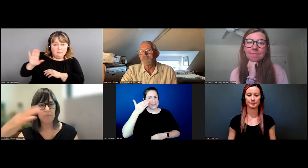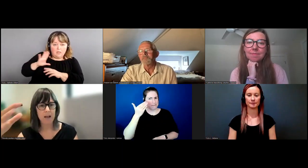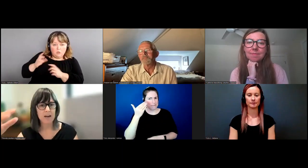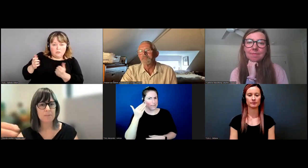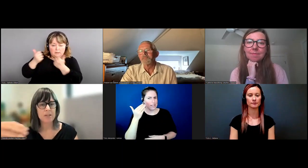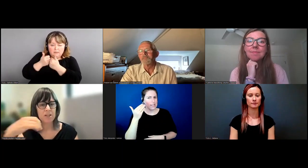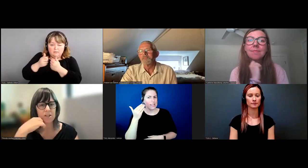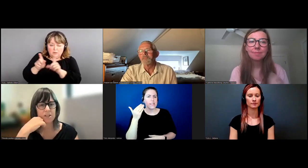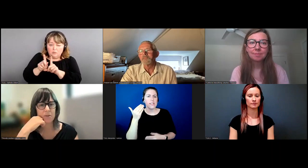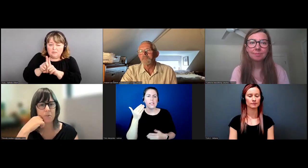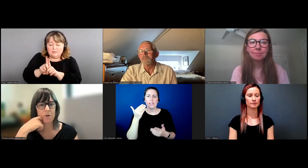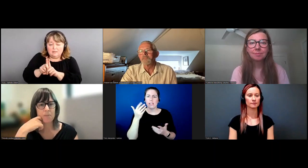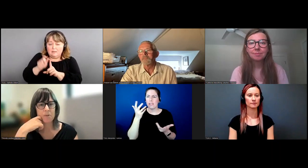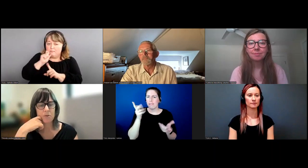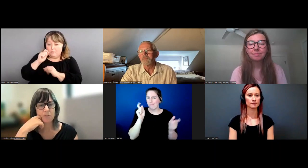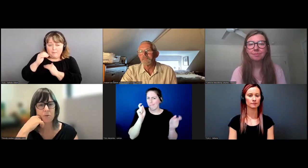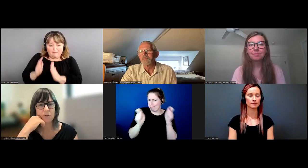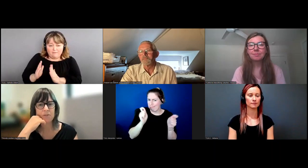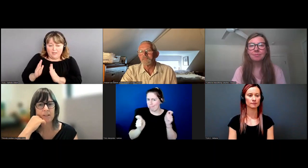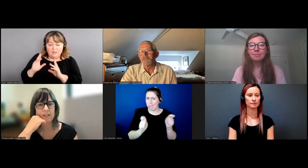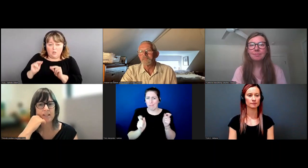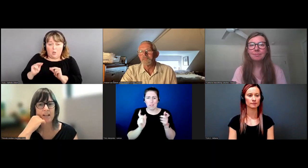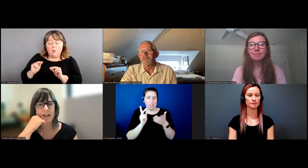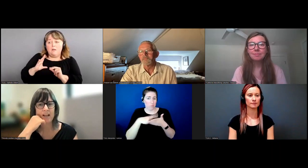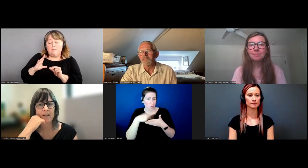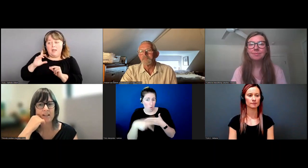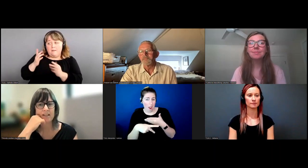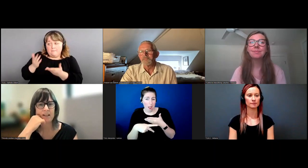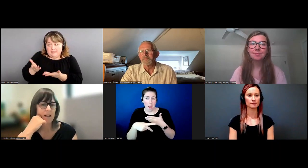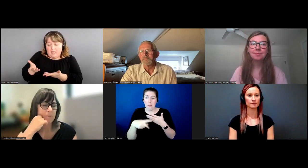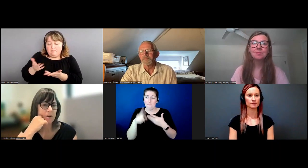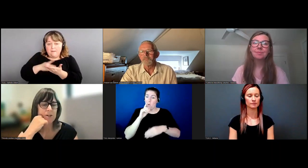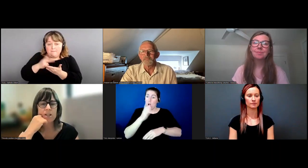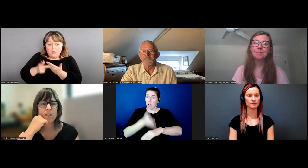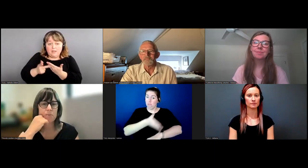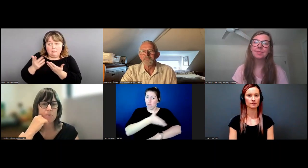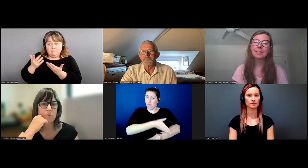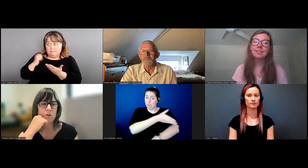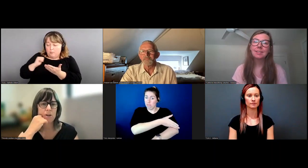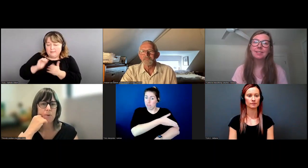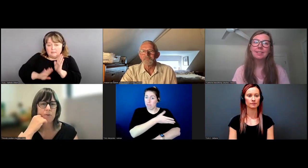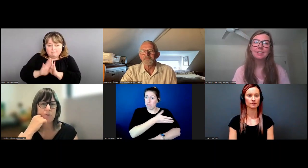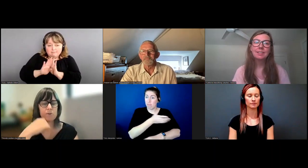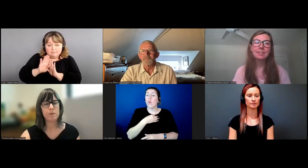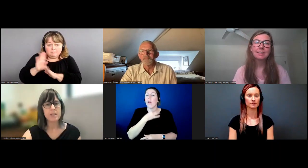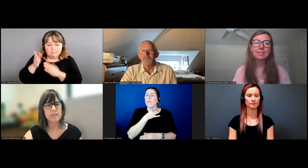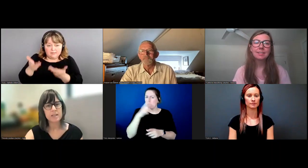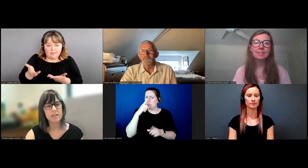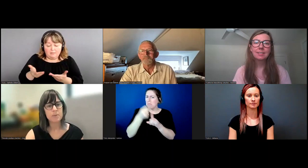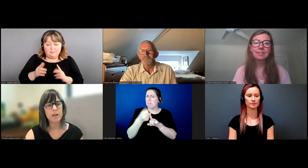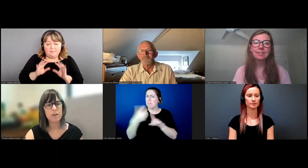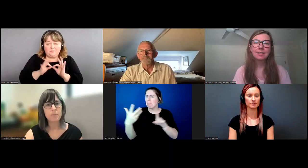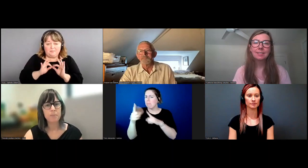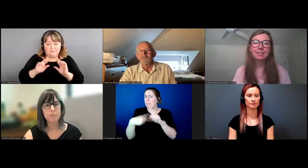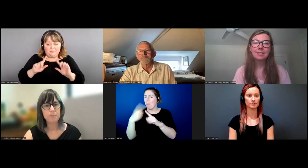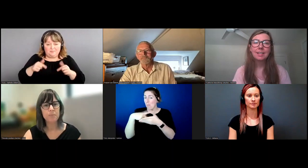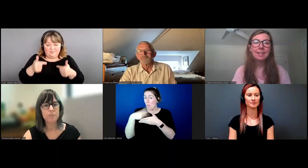some adaptations to the program to improve it. And yeah, I'm curious to hear a bit more about those pieces as